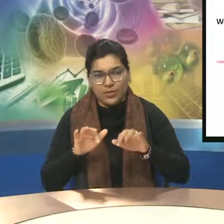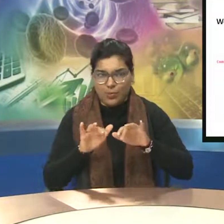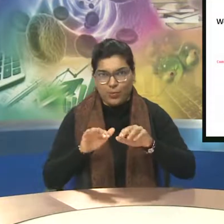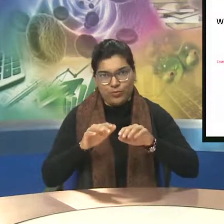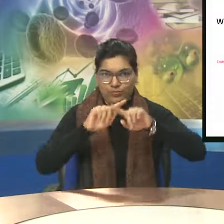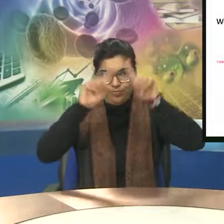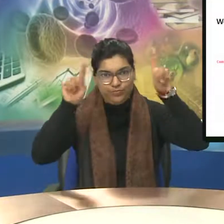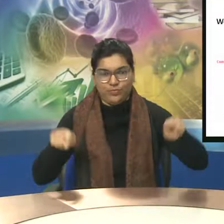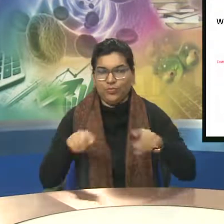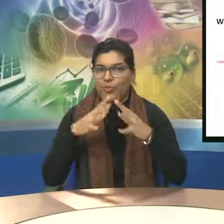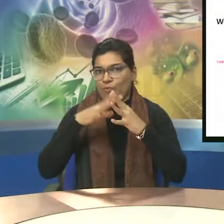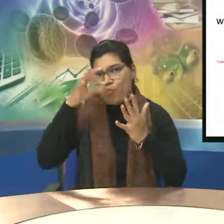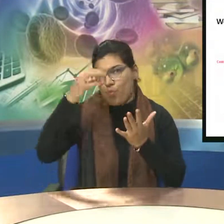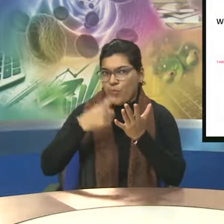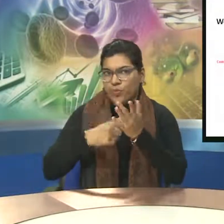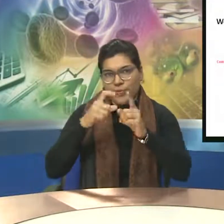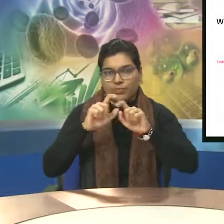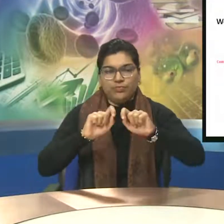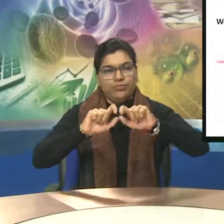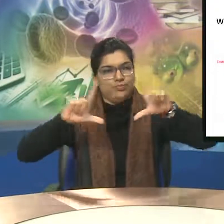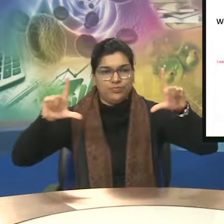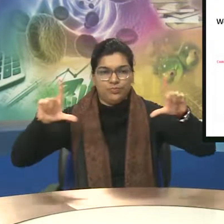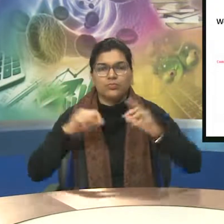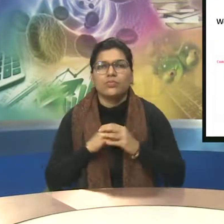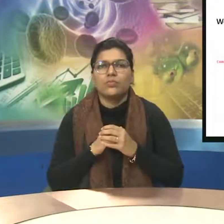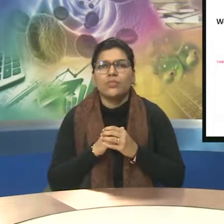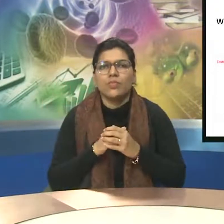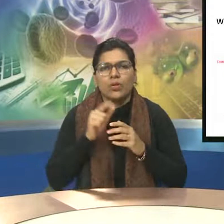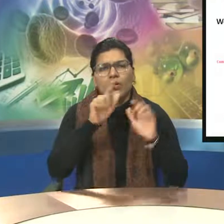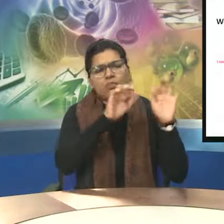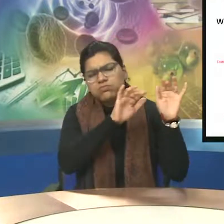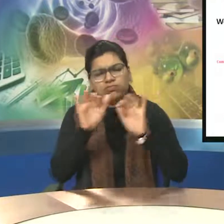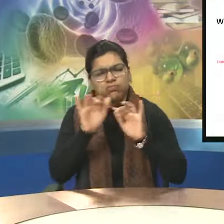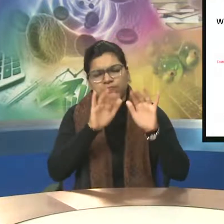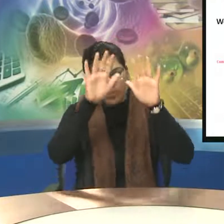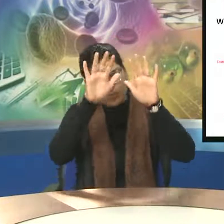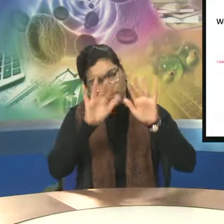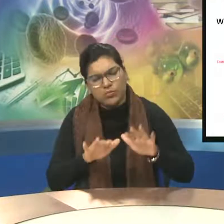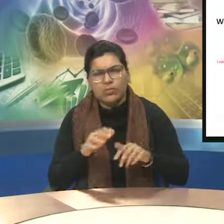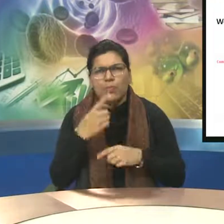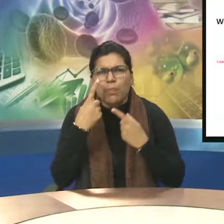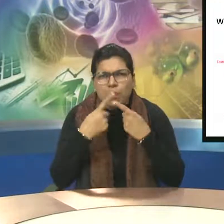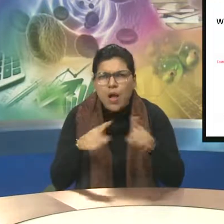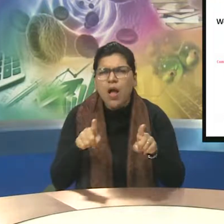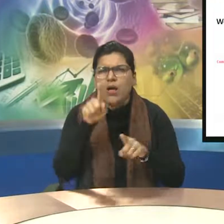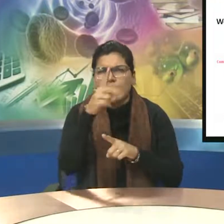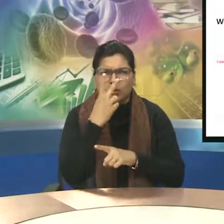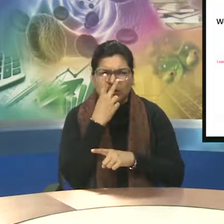Word automatically checks your document